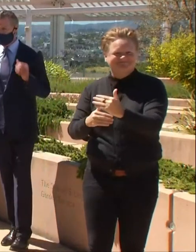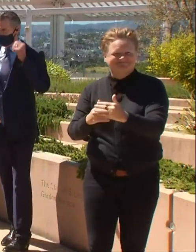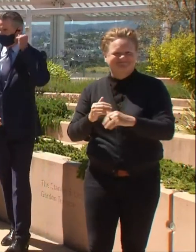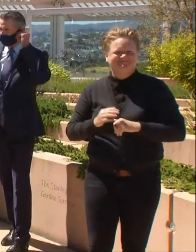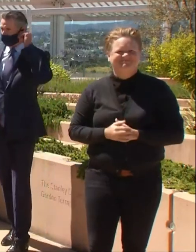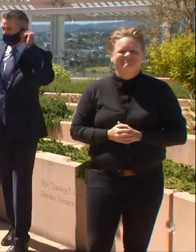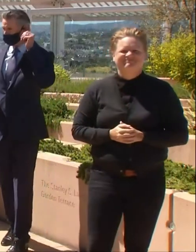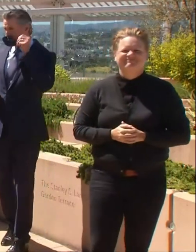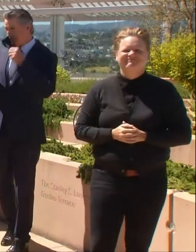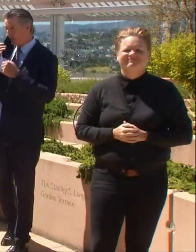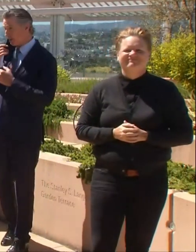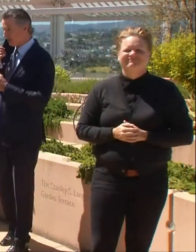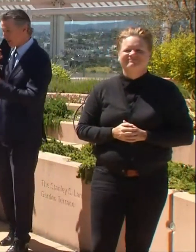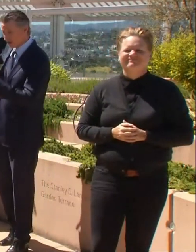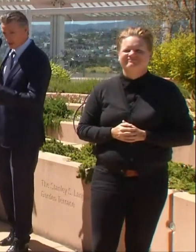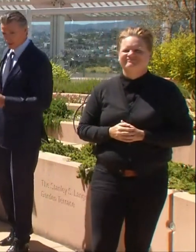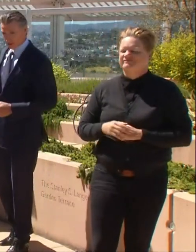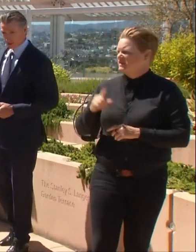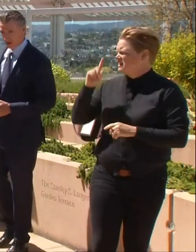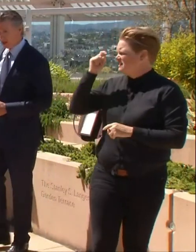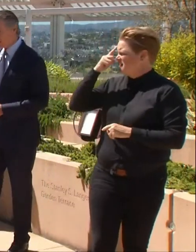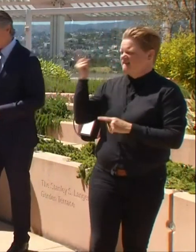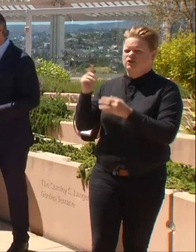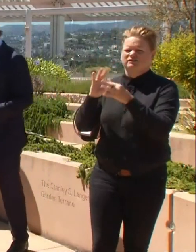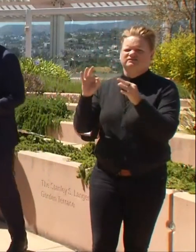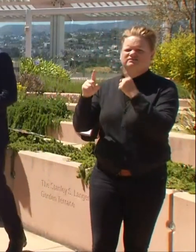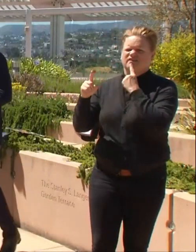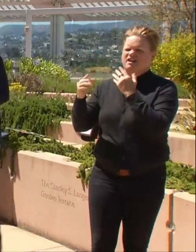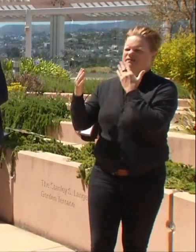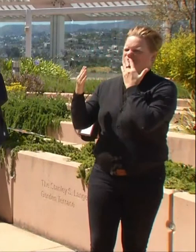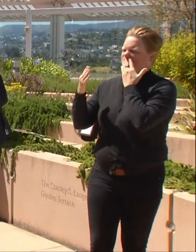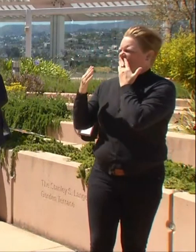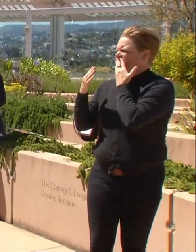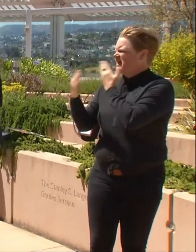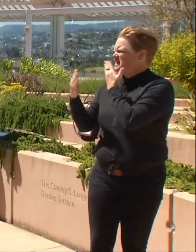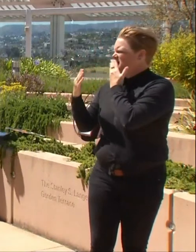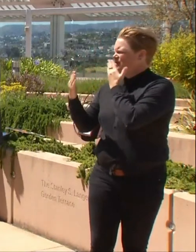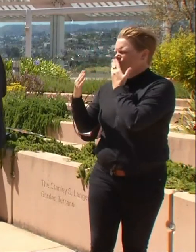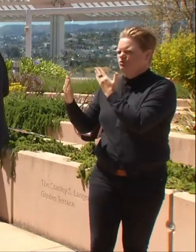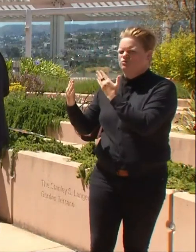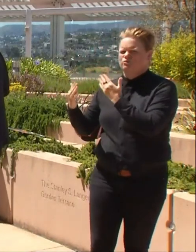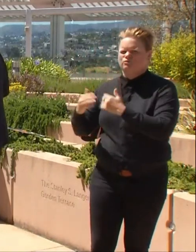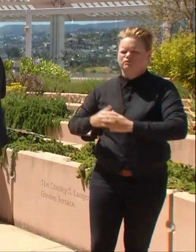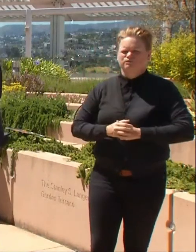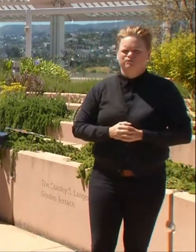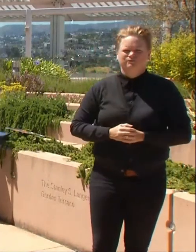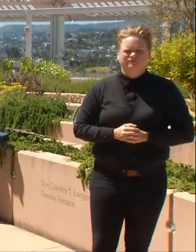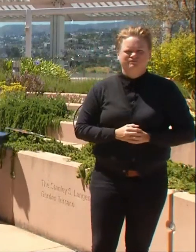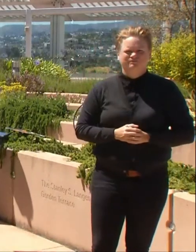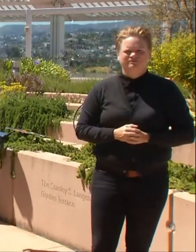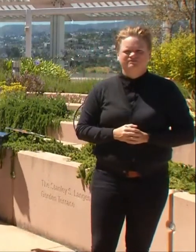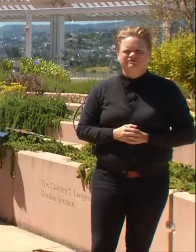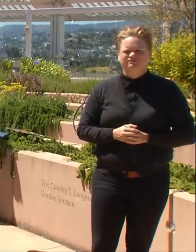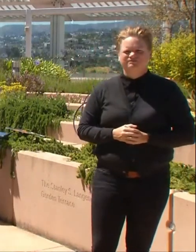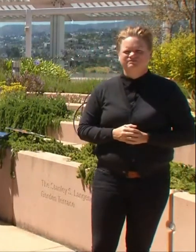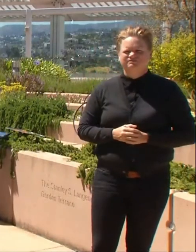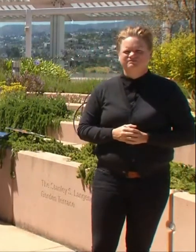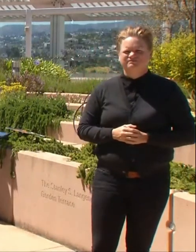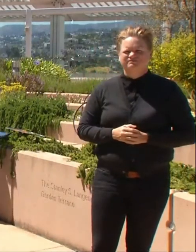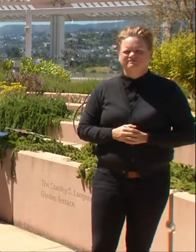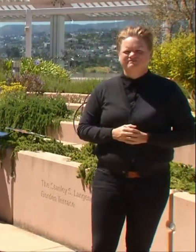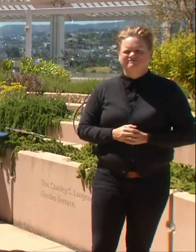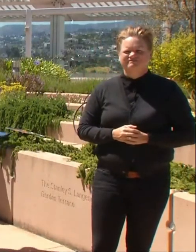Thank you all very much. Thank you again. Thank you, Mr. Attorney General, for your leadership. Thank you. Thank you, guys. Thank you all.